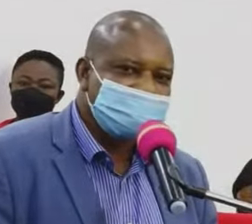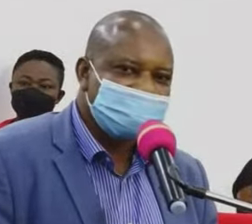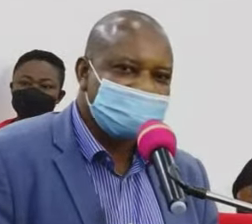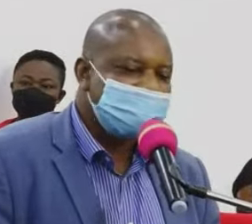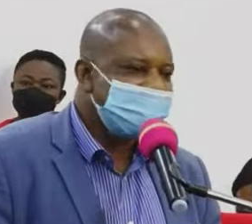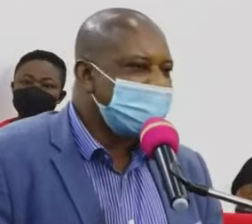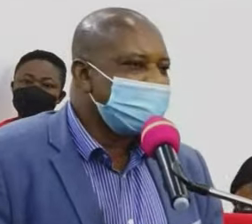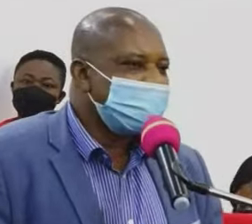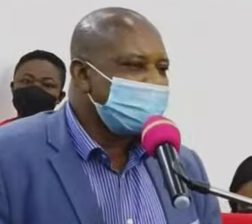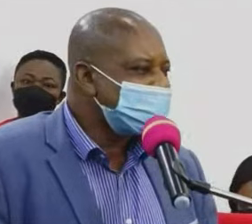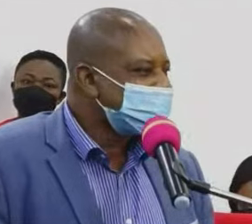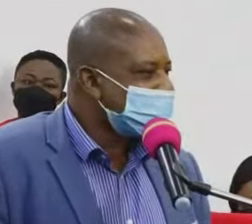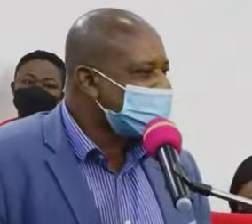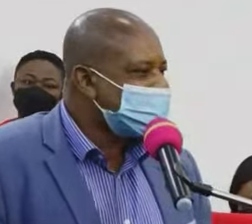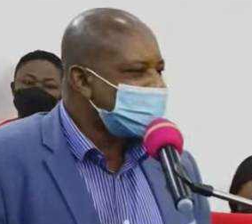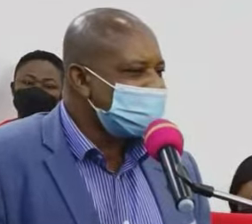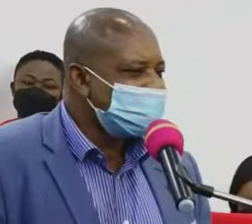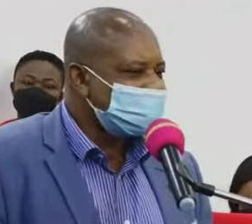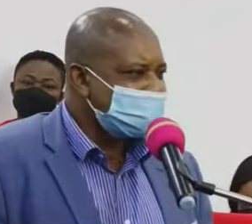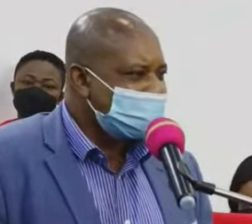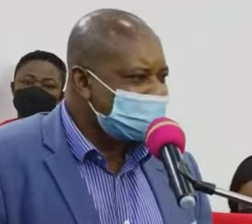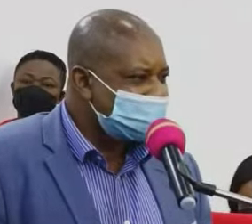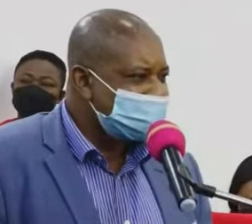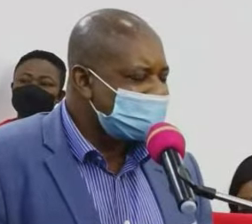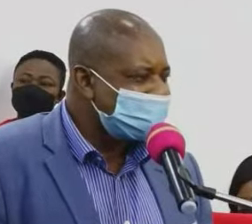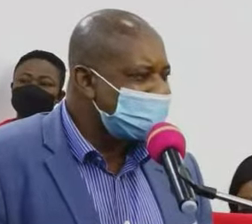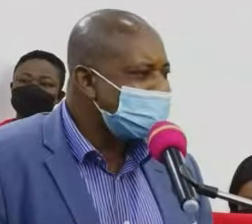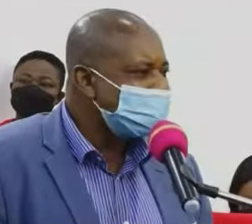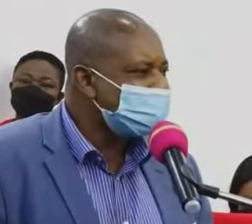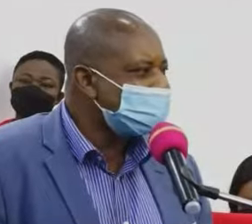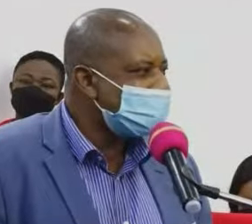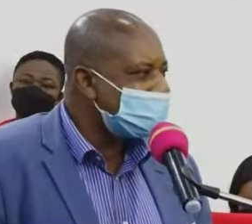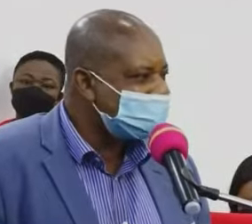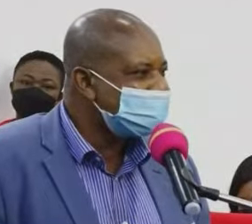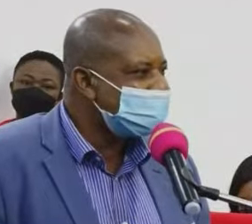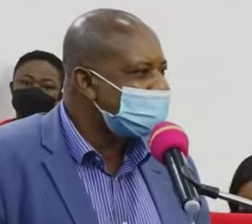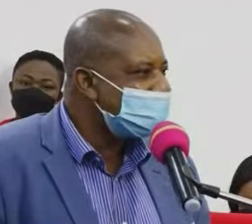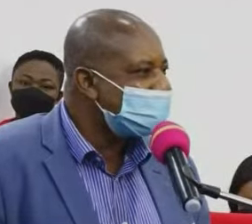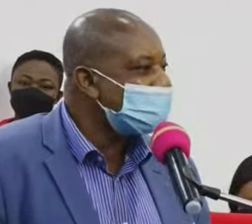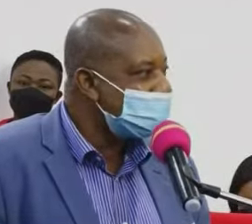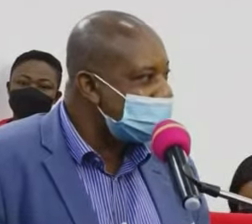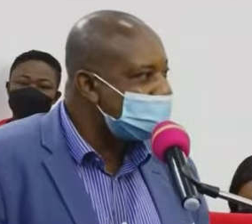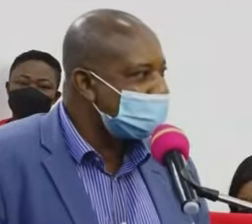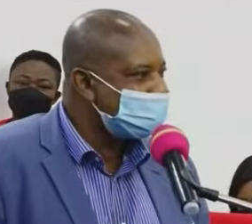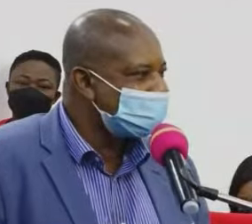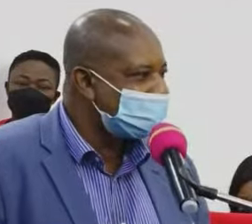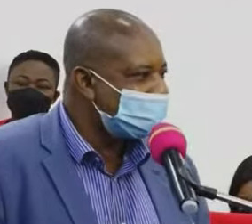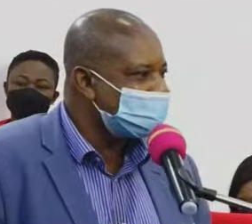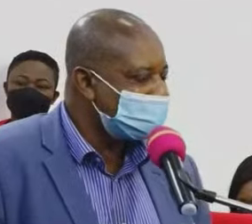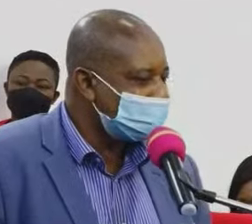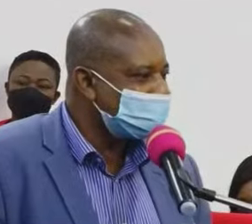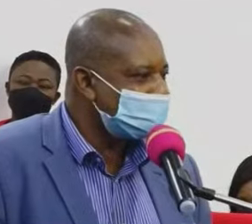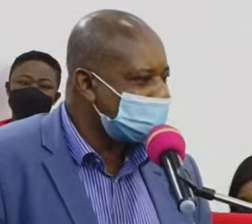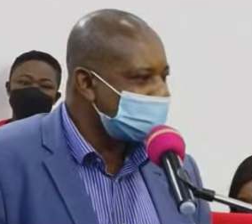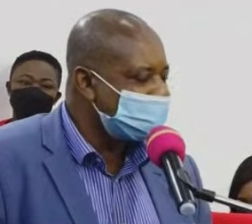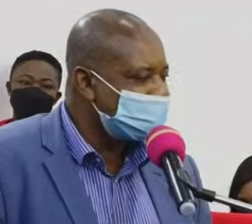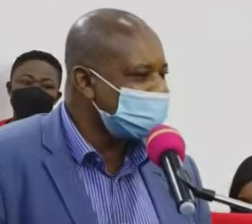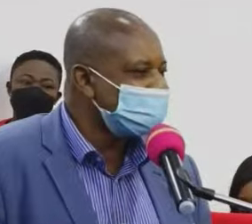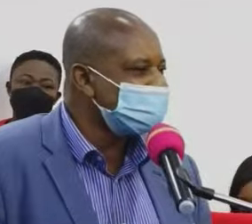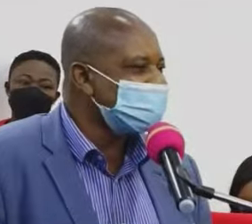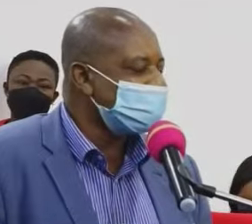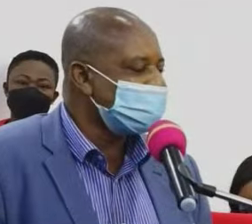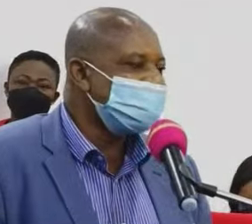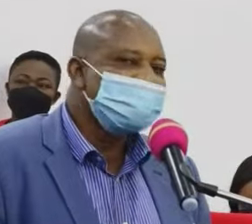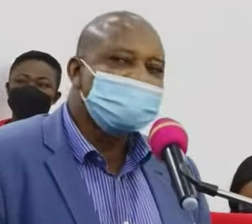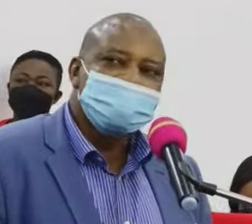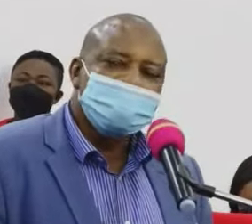waiver in there. But with respect to the covering of Director General in the cabotage bill, or the